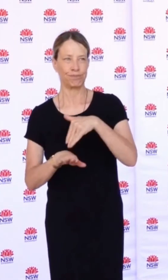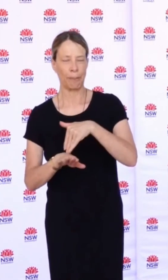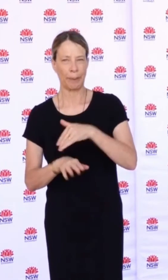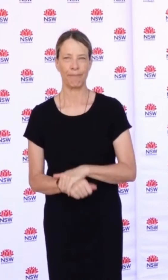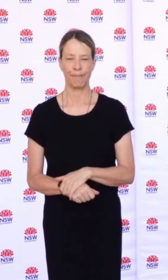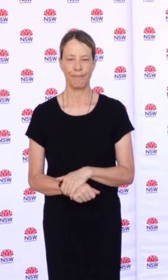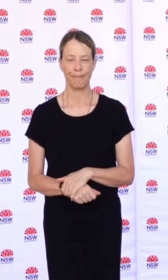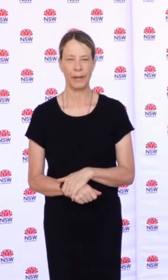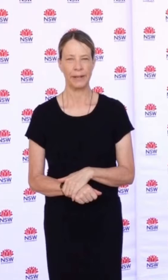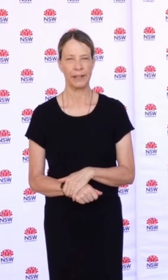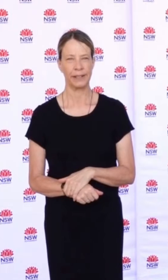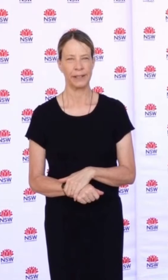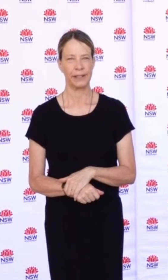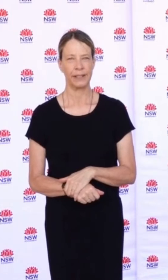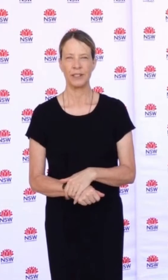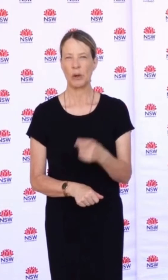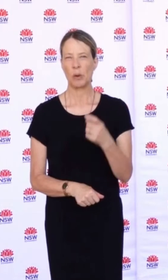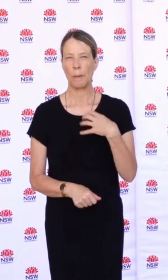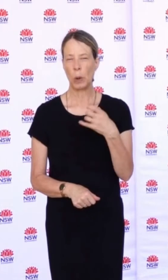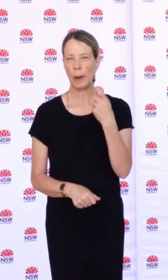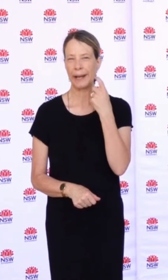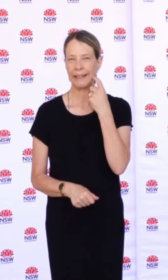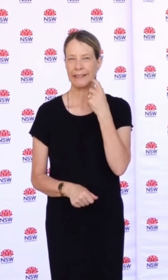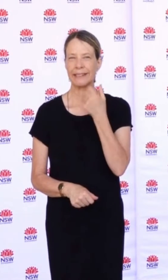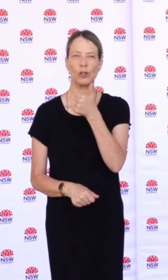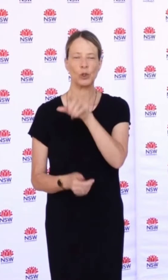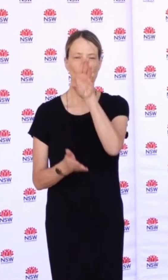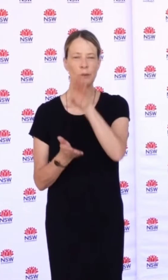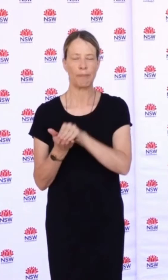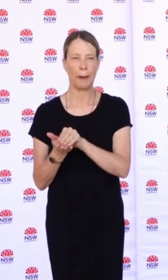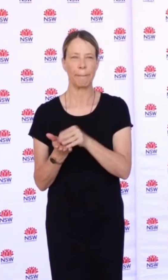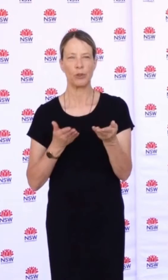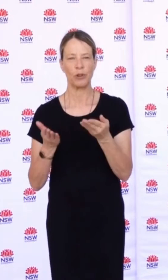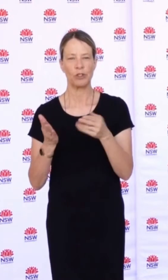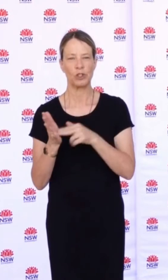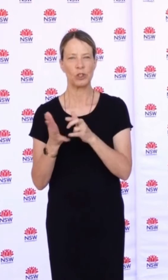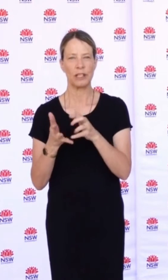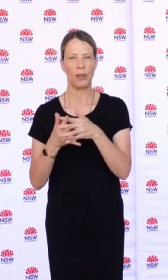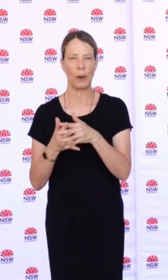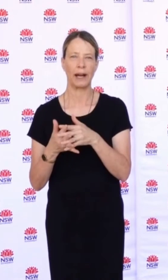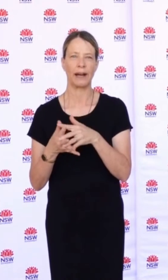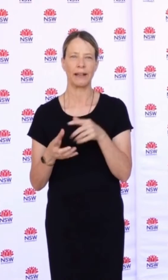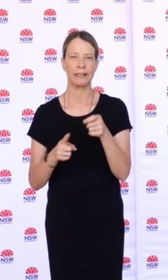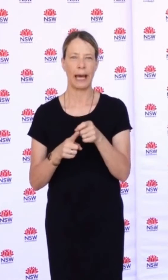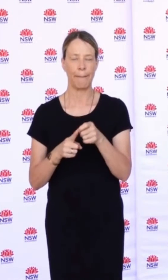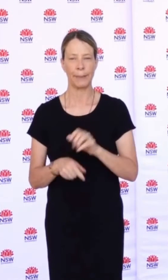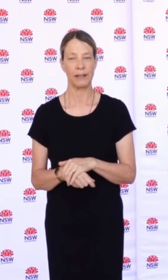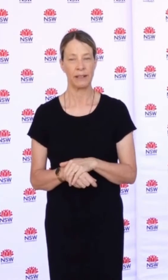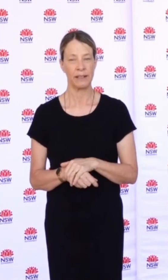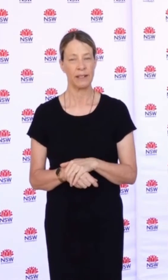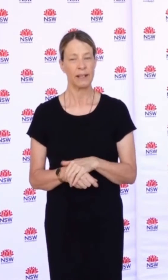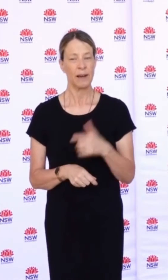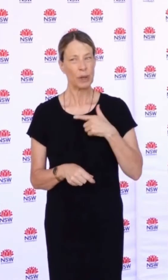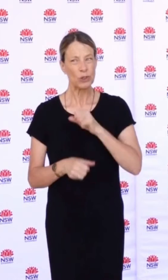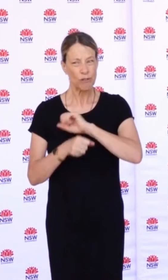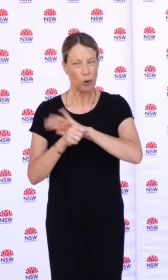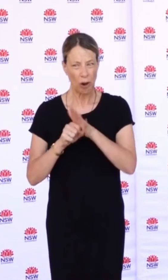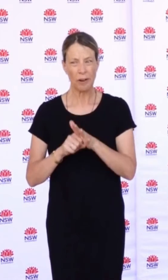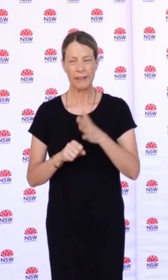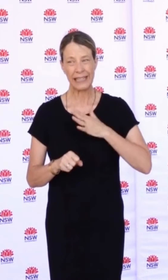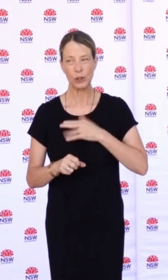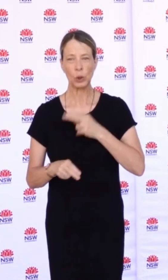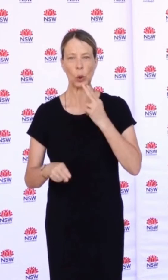going directly to the contact tracing team at Health. Now, that's information that's going in a digital format through QR